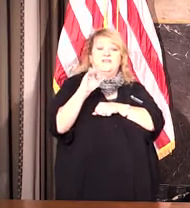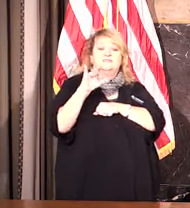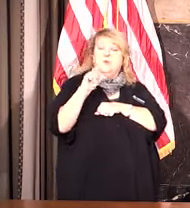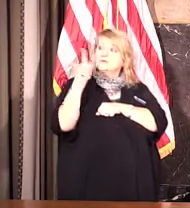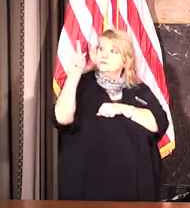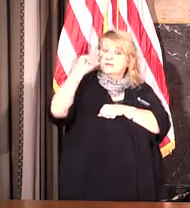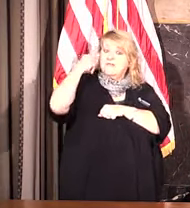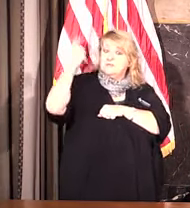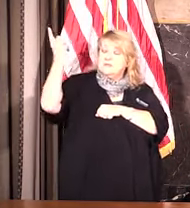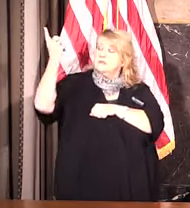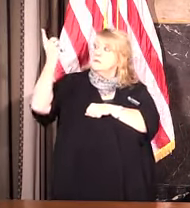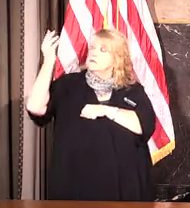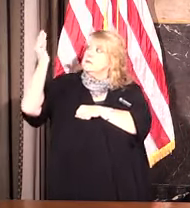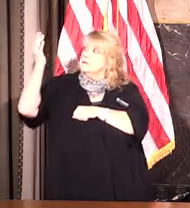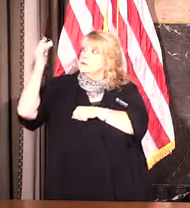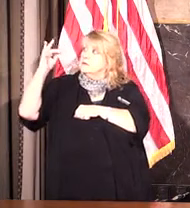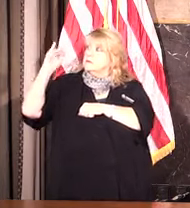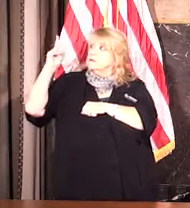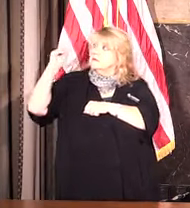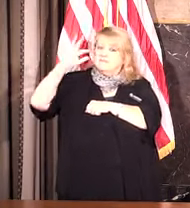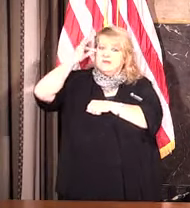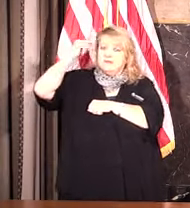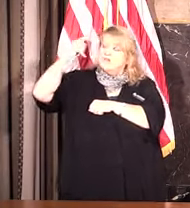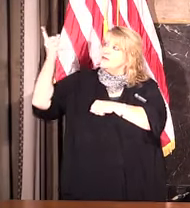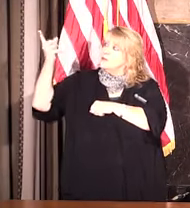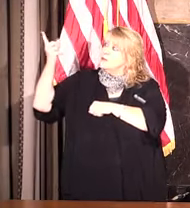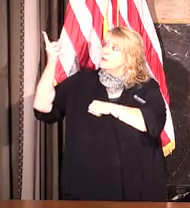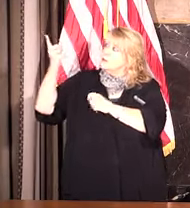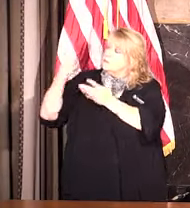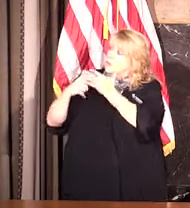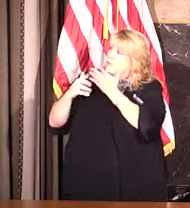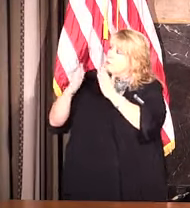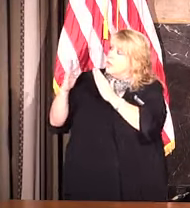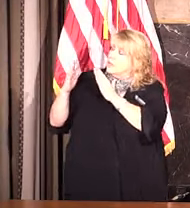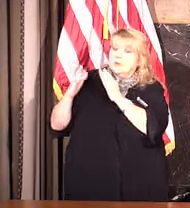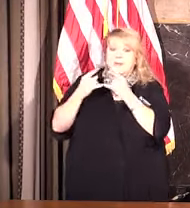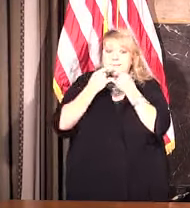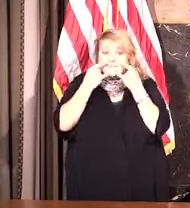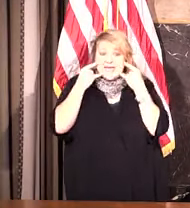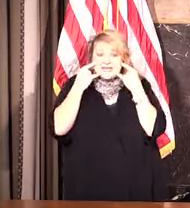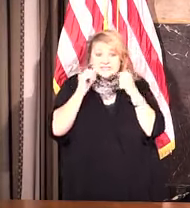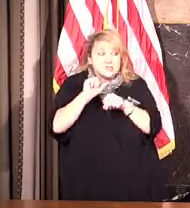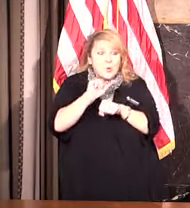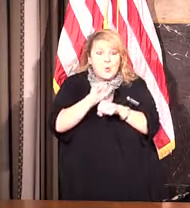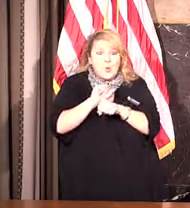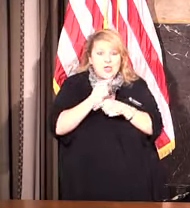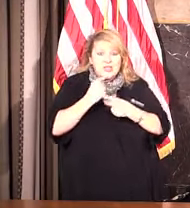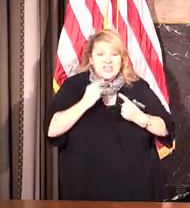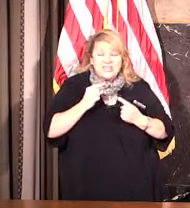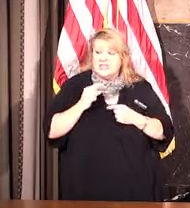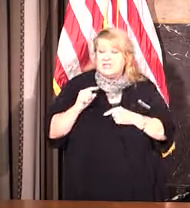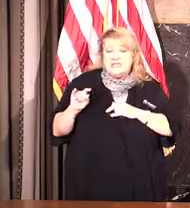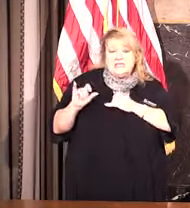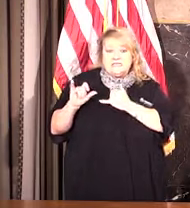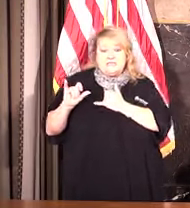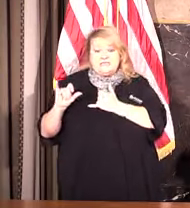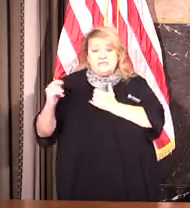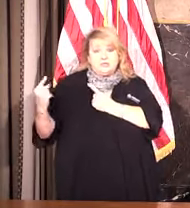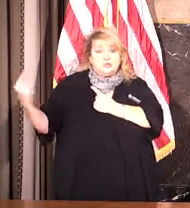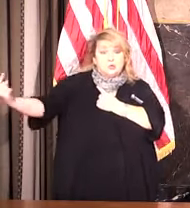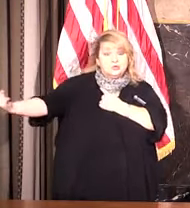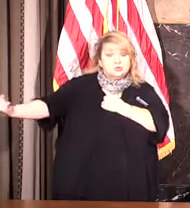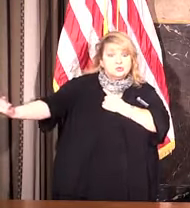But what I can tell you is the masks work. Social distancing works. Staying home when you're sick works.